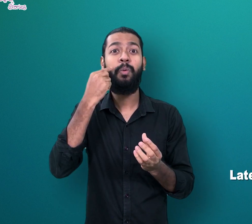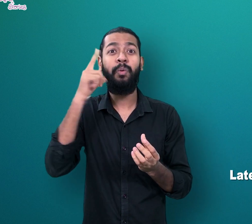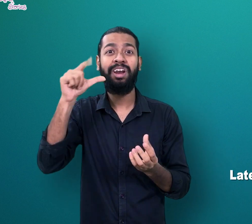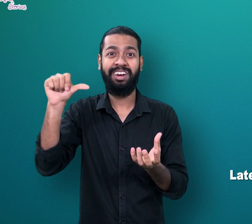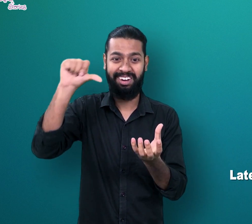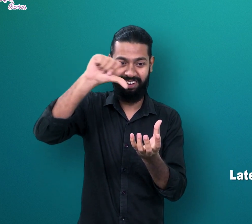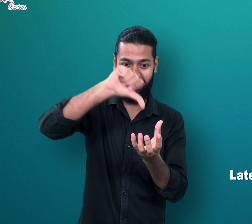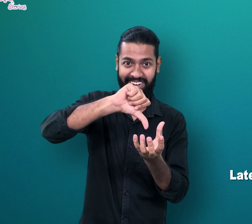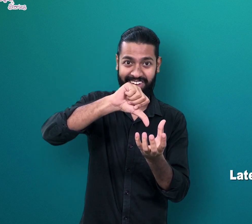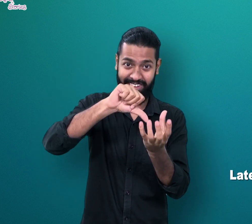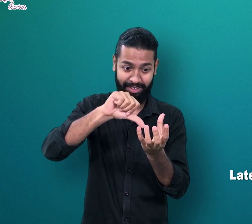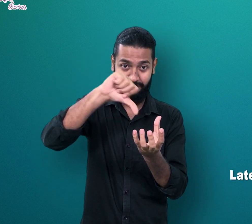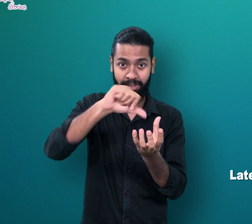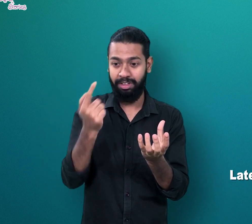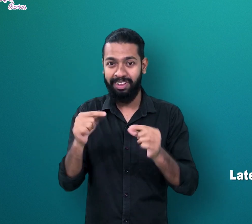Later, I burned the cotton wig in the oil lamp."